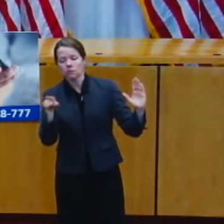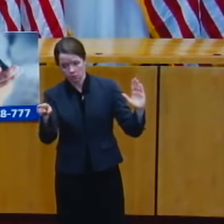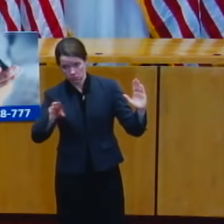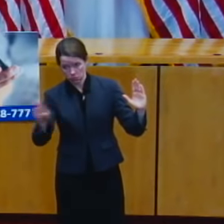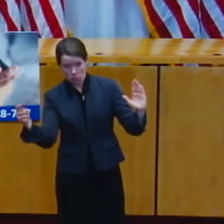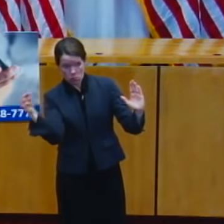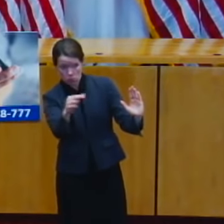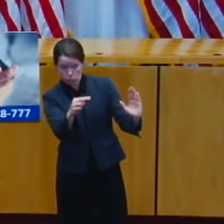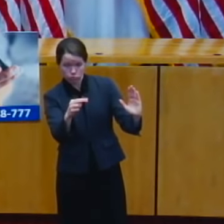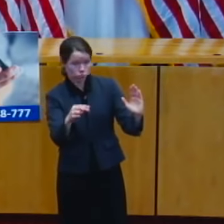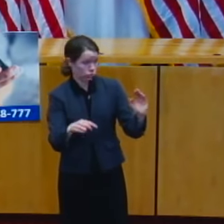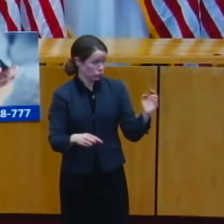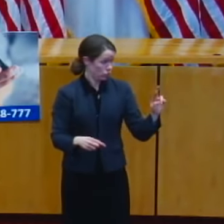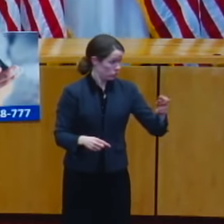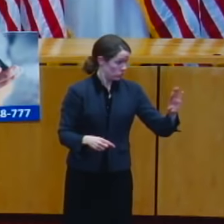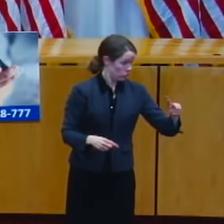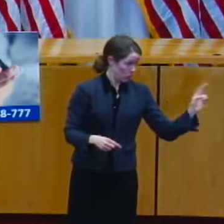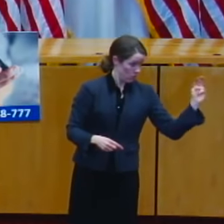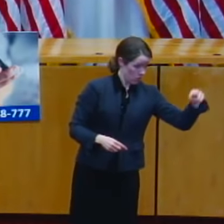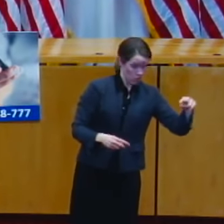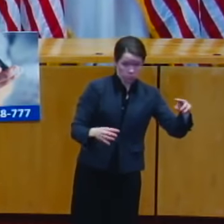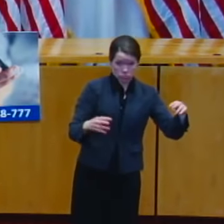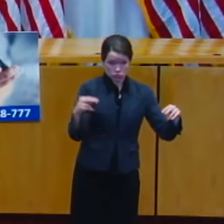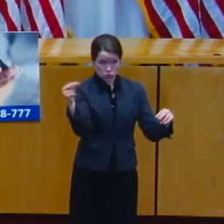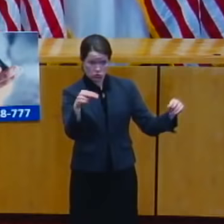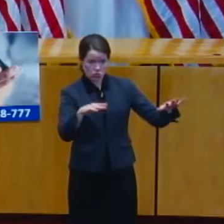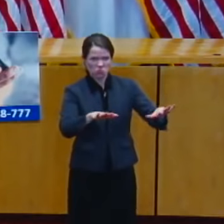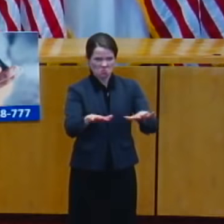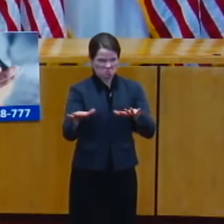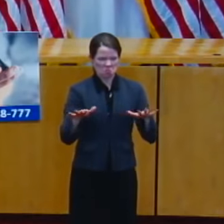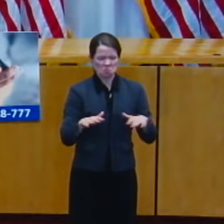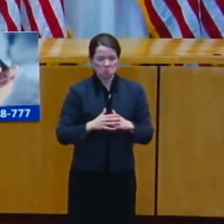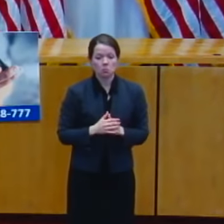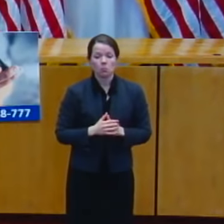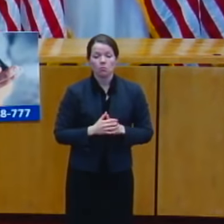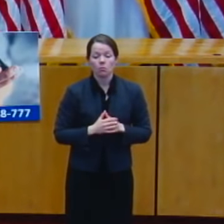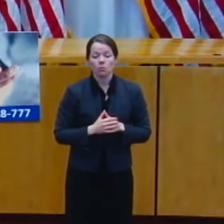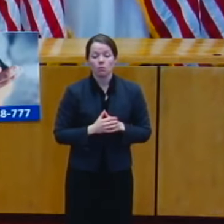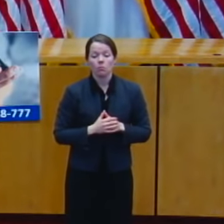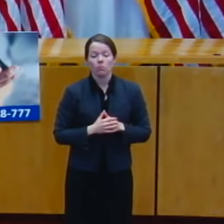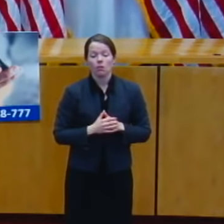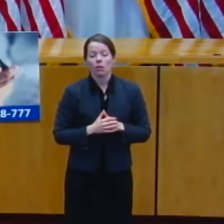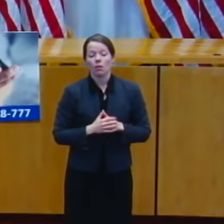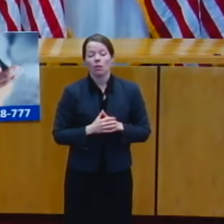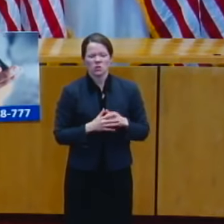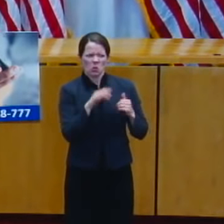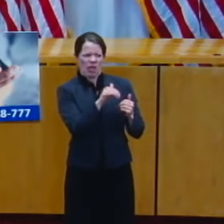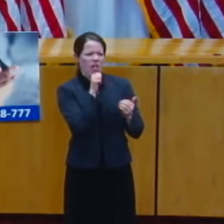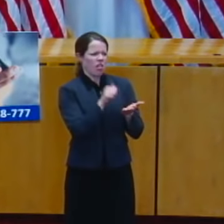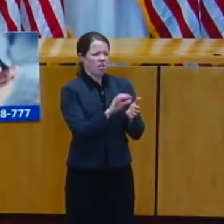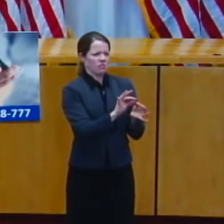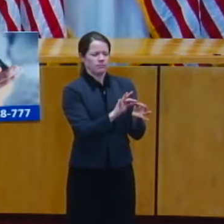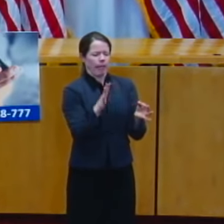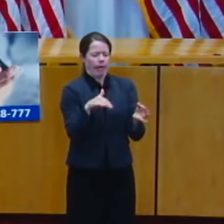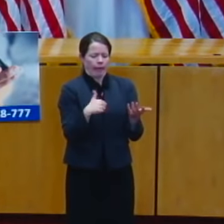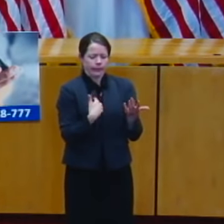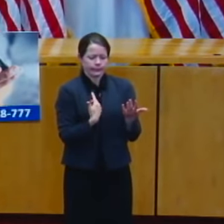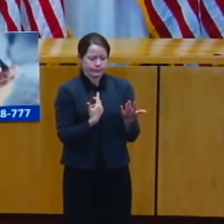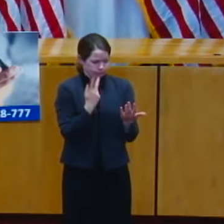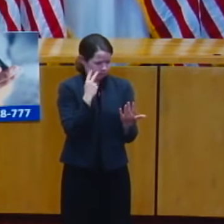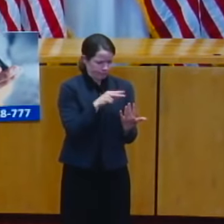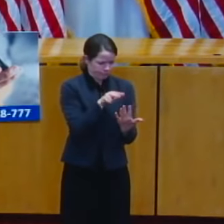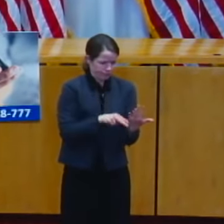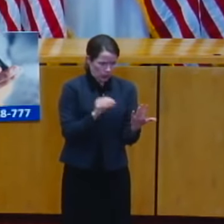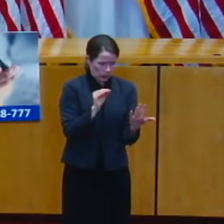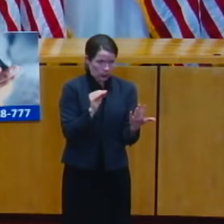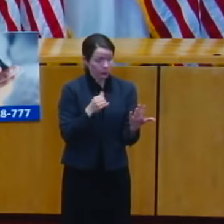work with them to do that as well. With respect to some of the other, I haven't seen the letter, so it's hard to comment on the rest of it. What